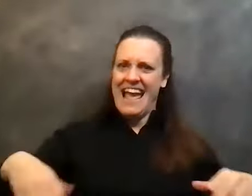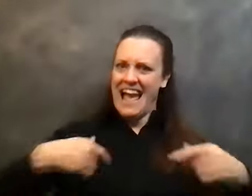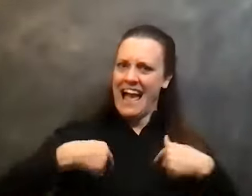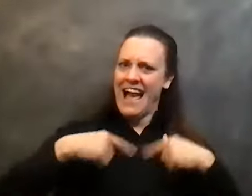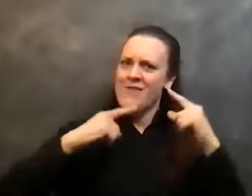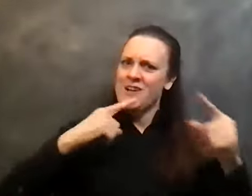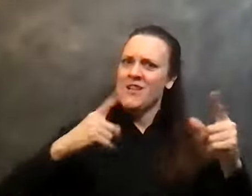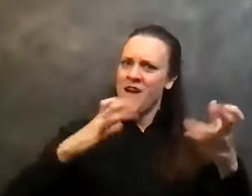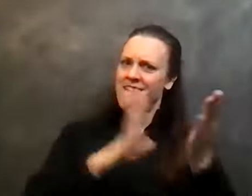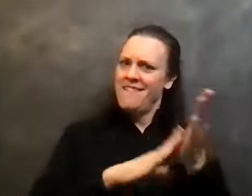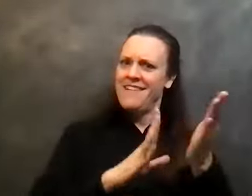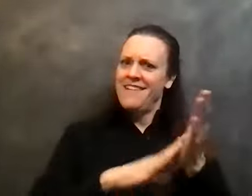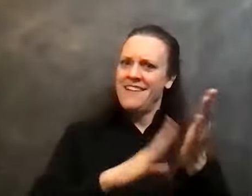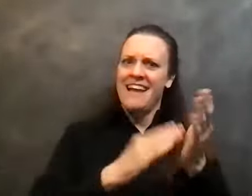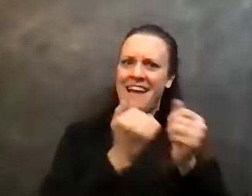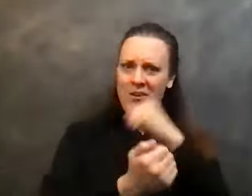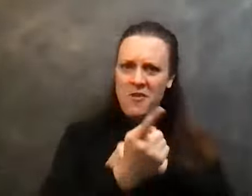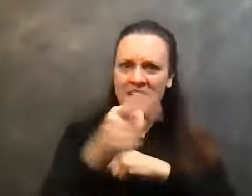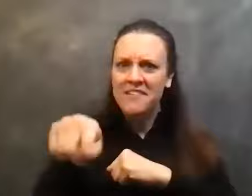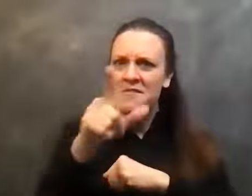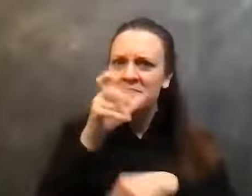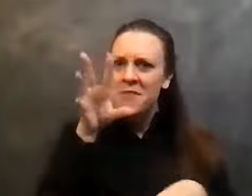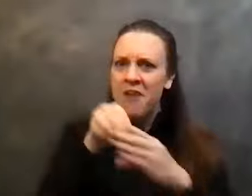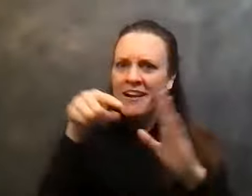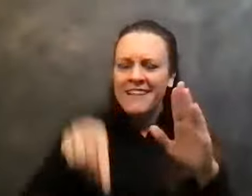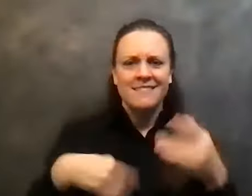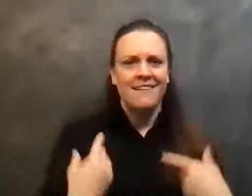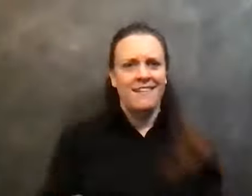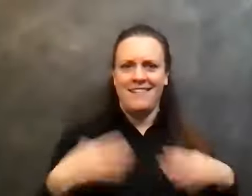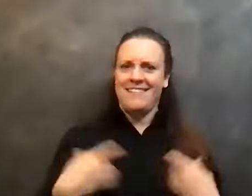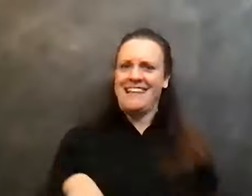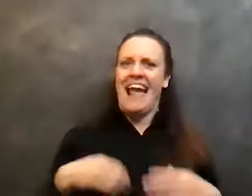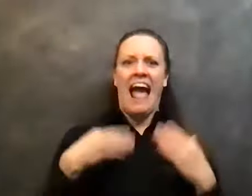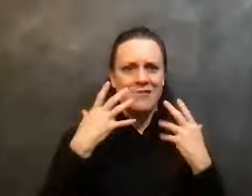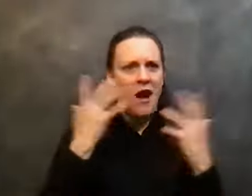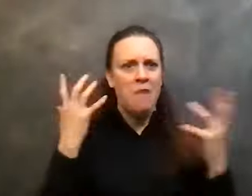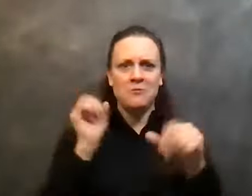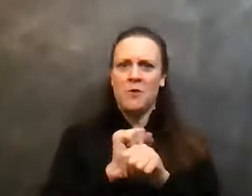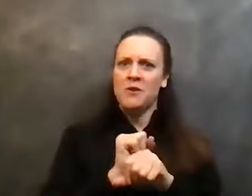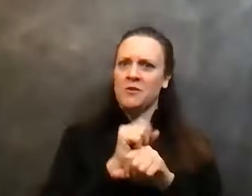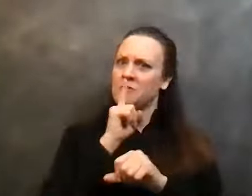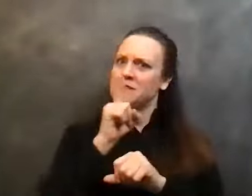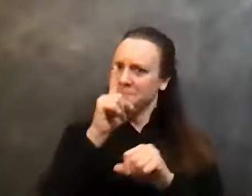send a shout out to everybody who's been part of this. I know how much work everyone put in. And, you know,